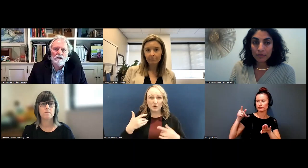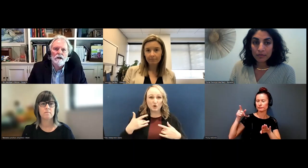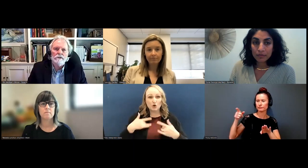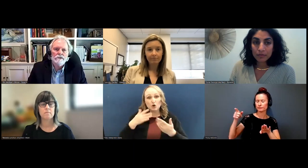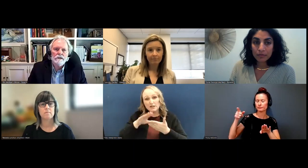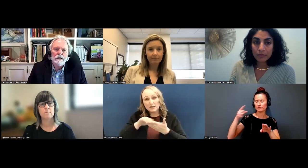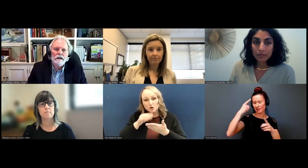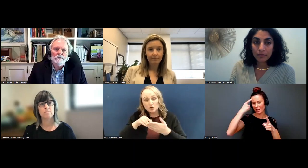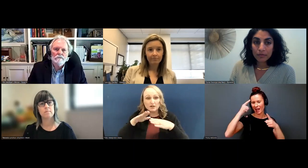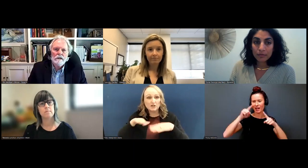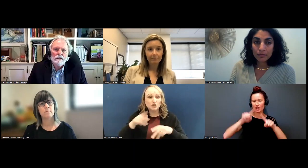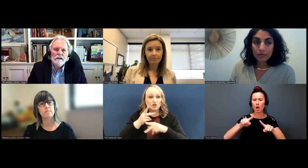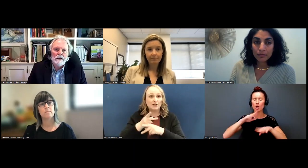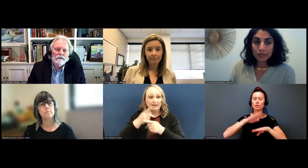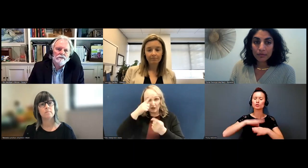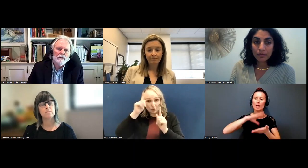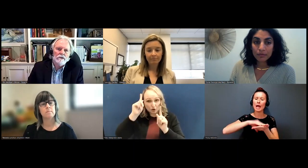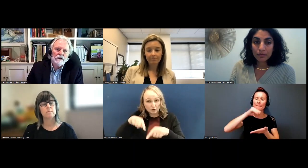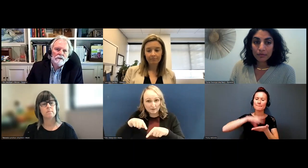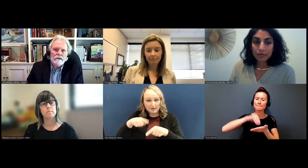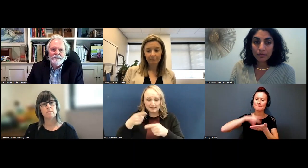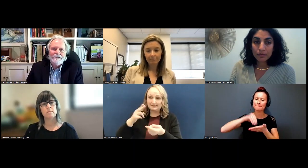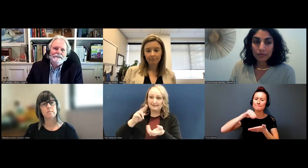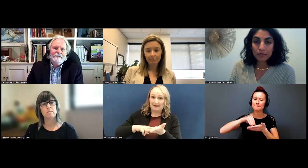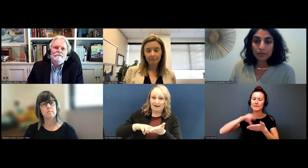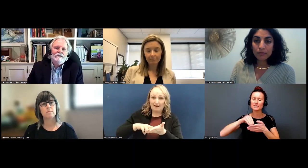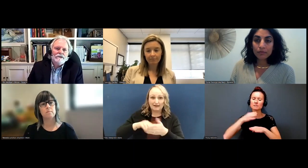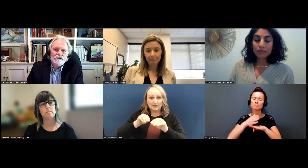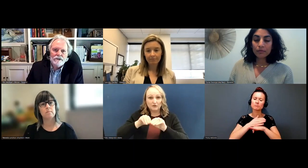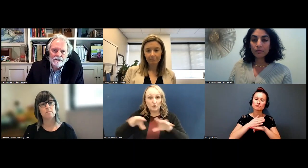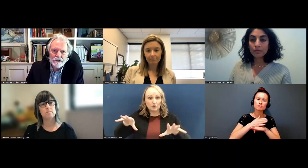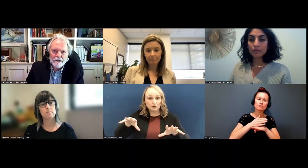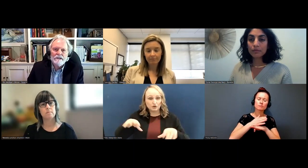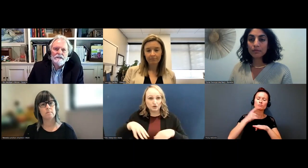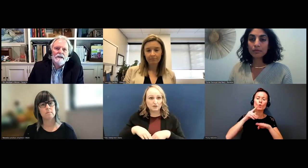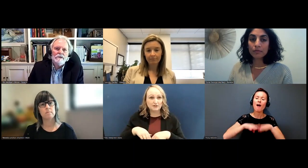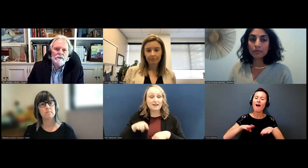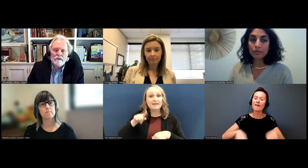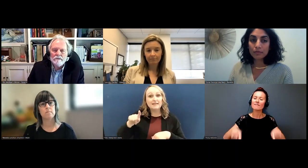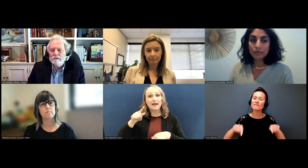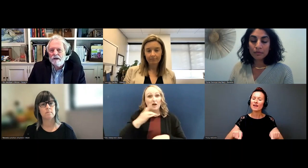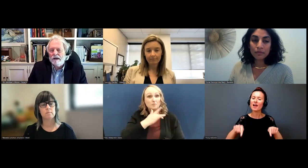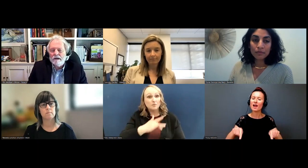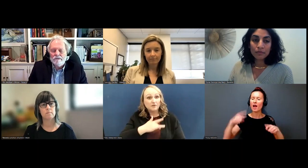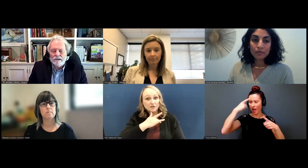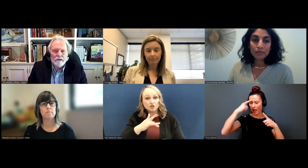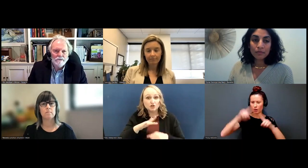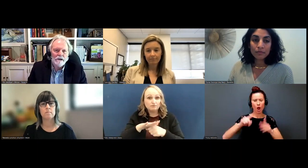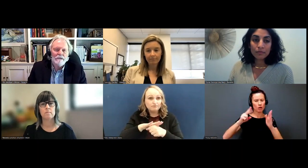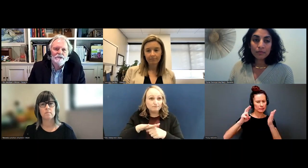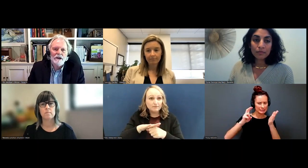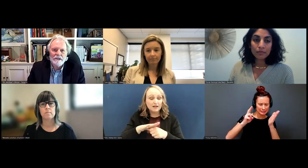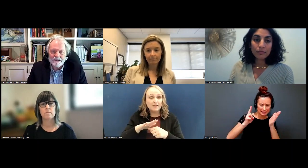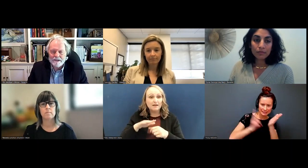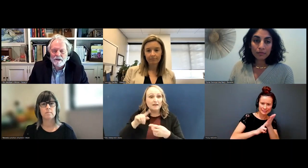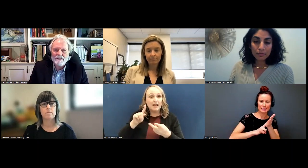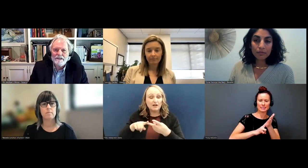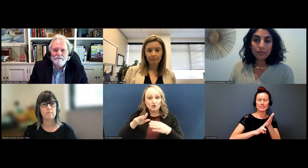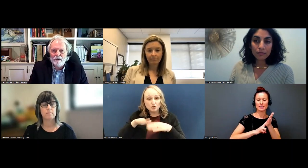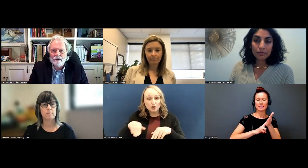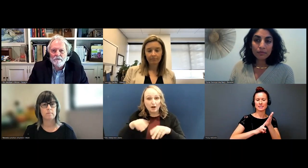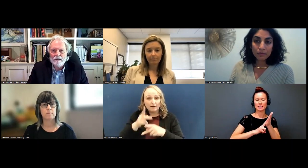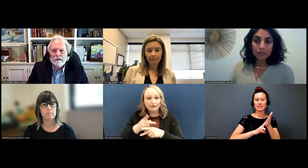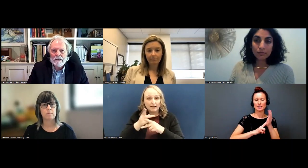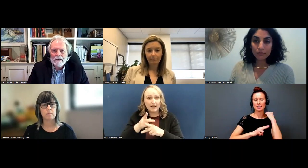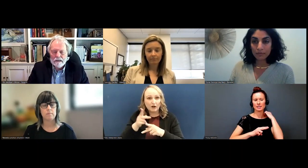signed and launched. Now, this focuses on provincial jurisdiction and day program, not day programs, childcare spaces